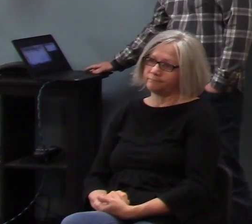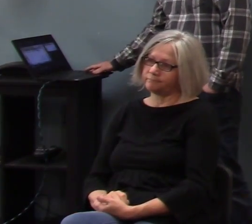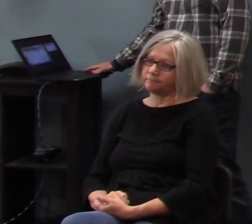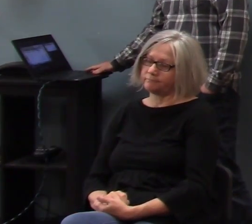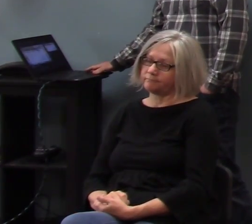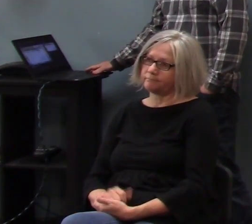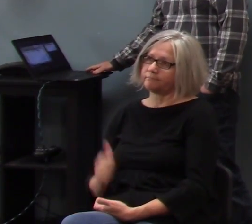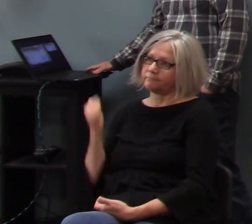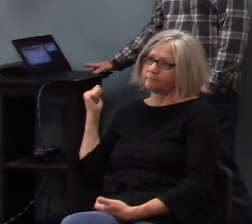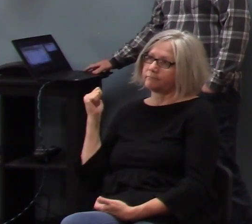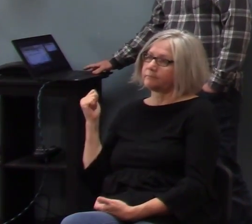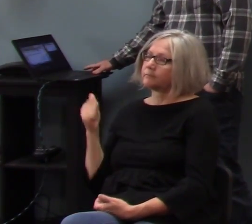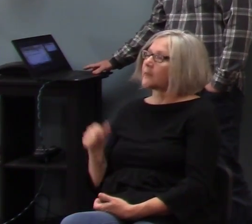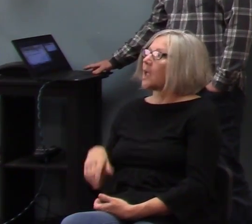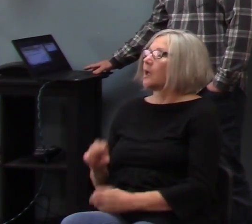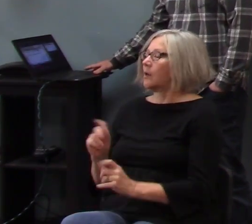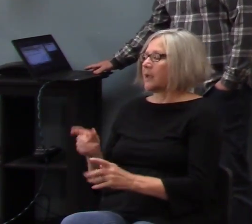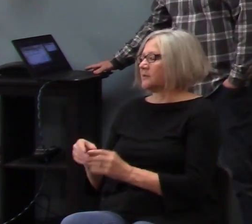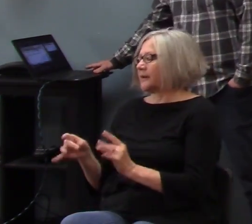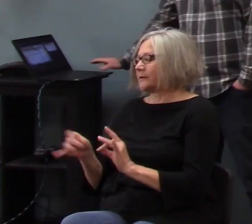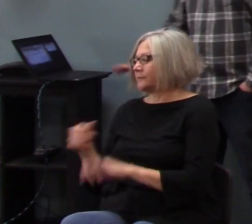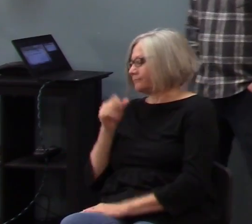And here's a bunch of text you don't care about. Okay.